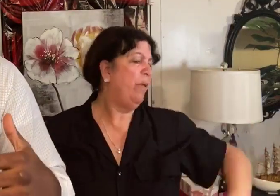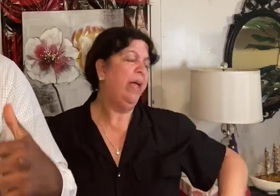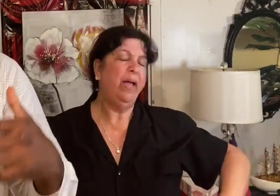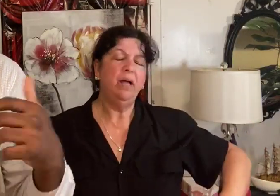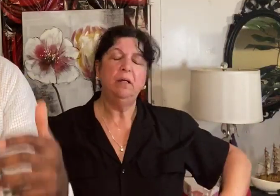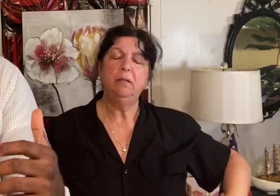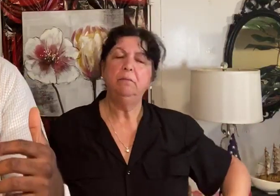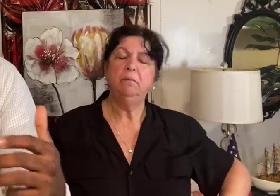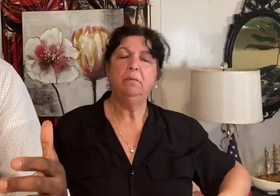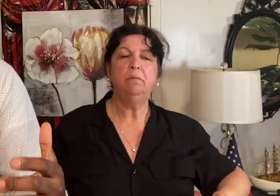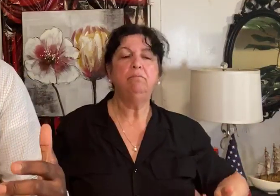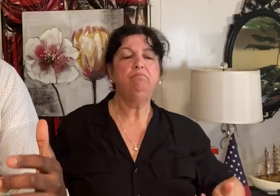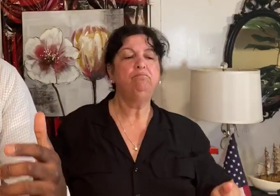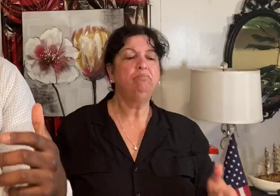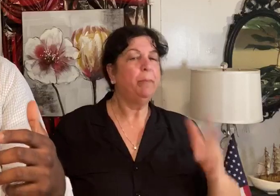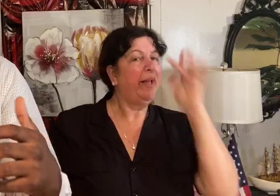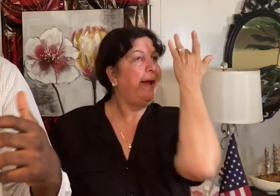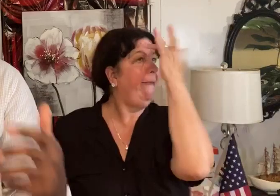to give